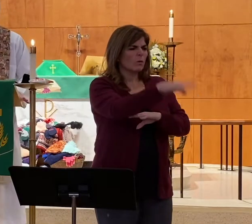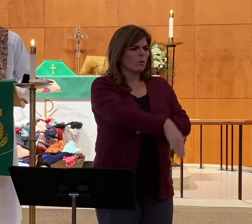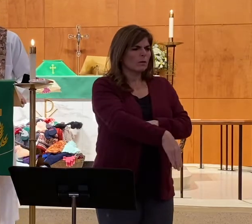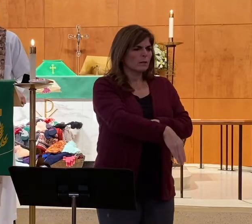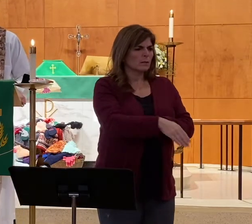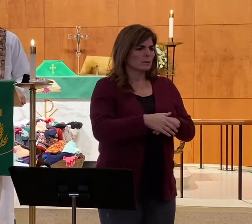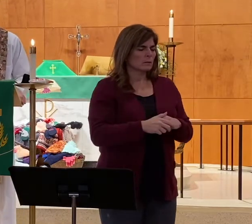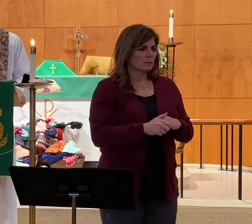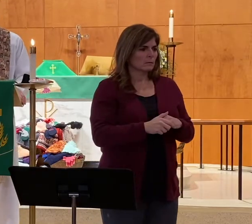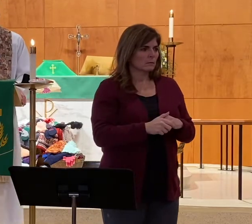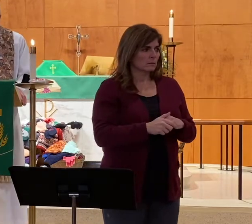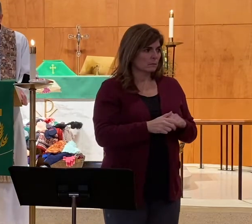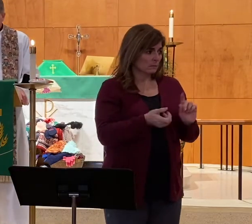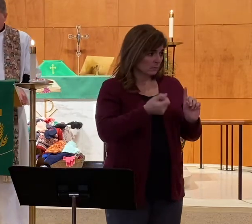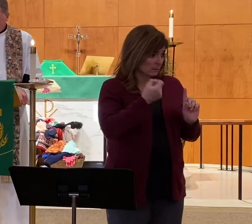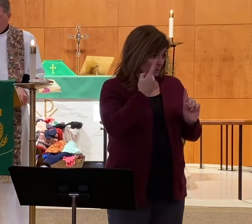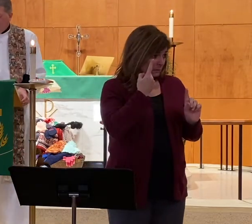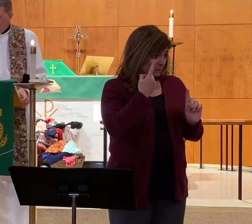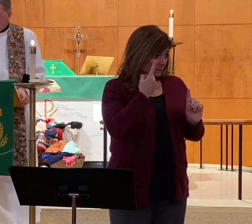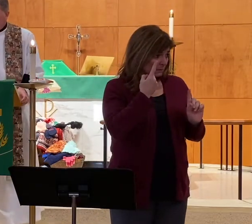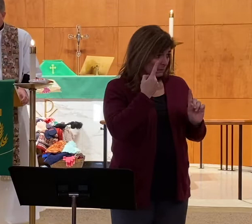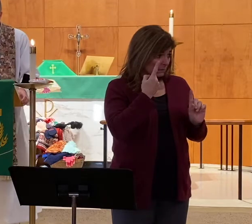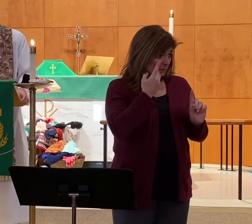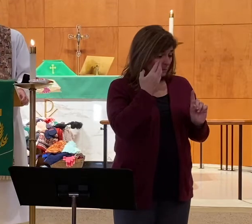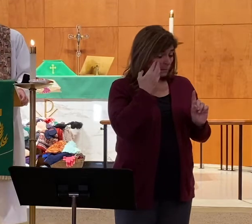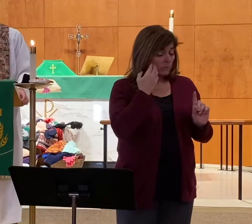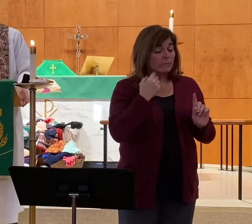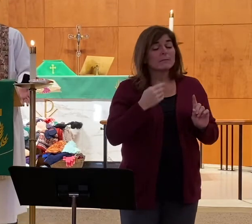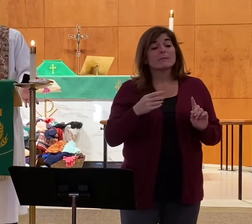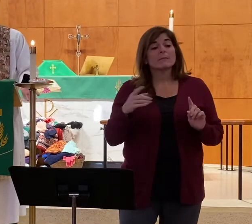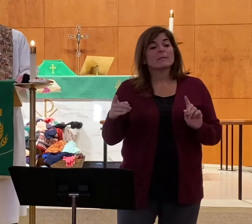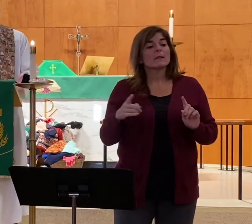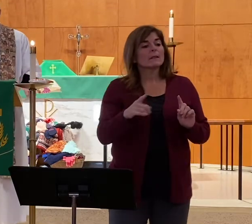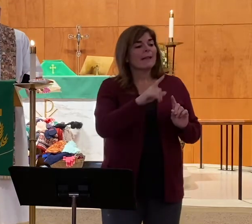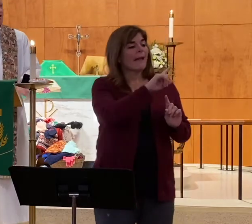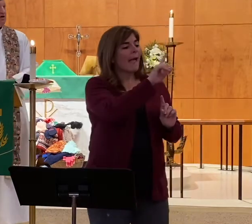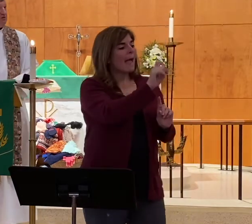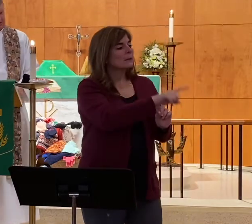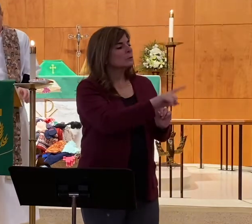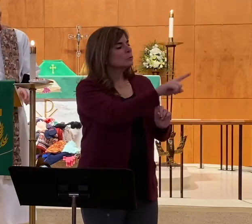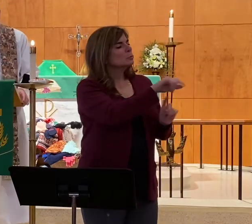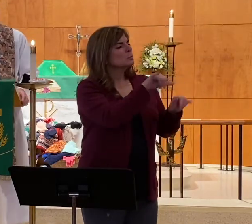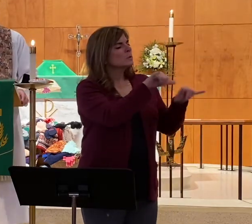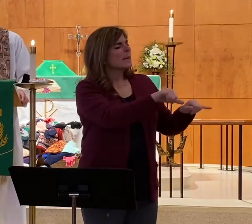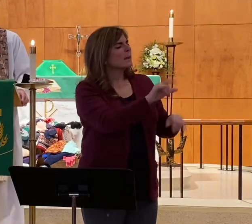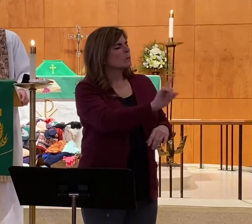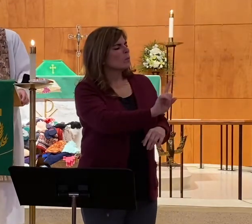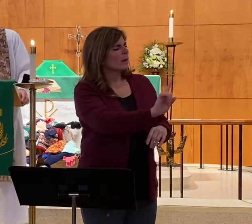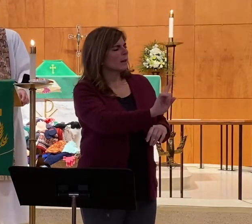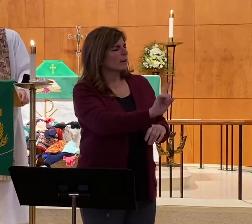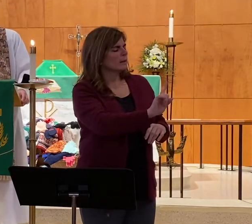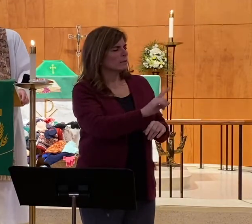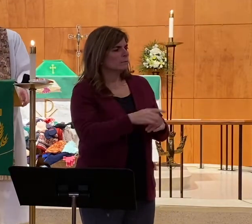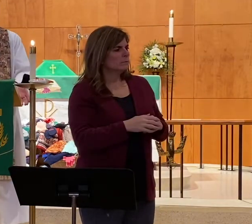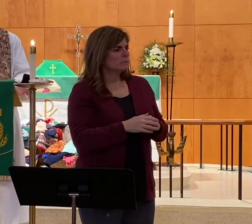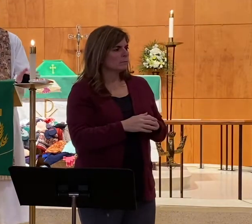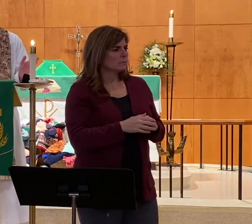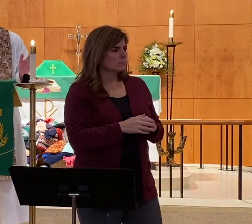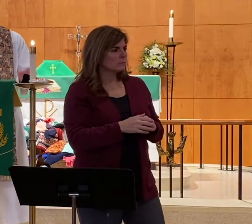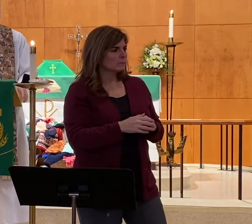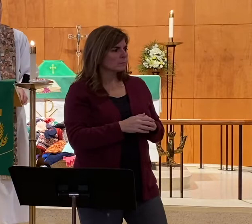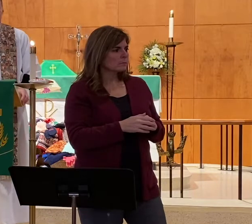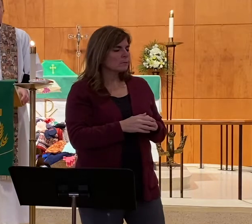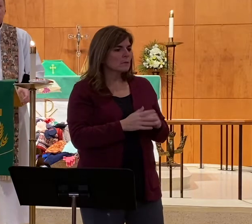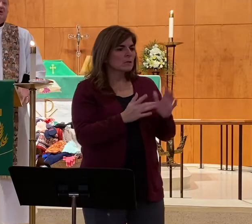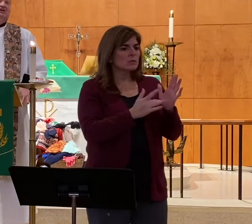So do you understand what happened? The men asked Jesus for information. "Where are you staying?" Jesus could have